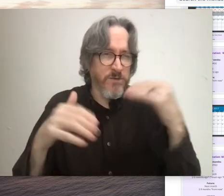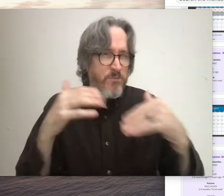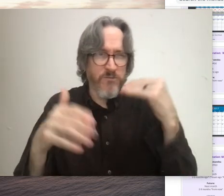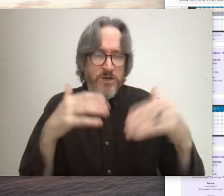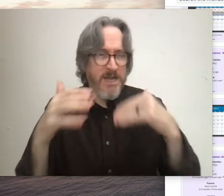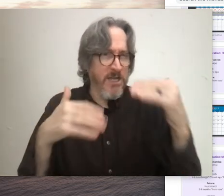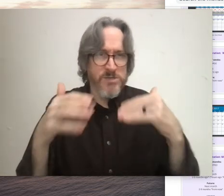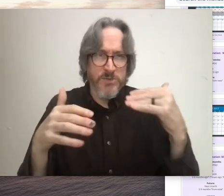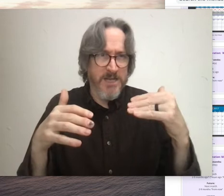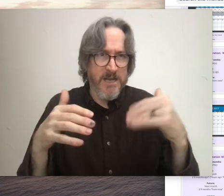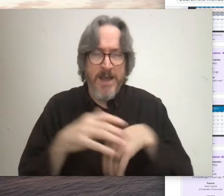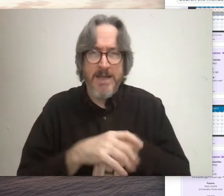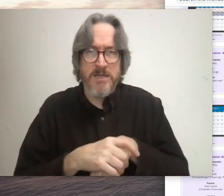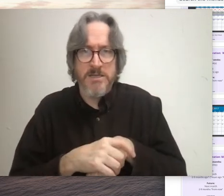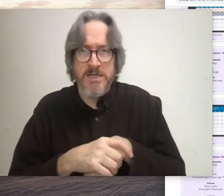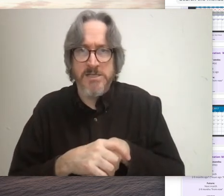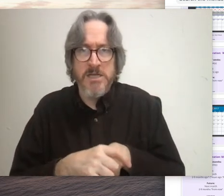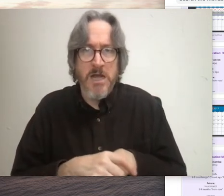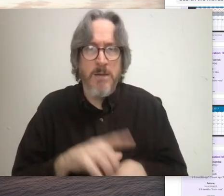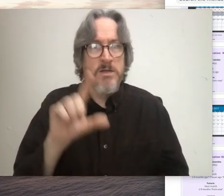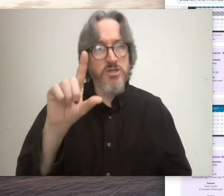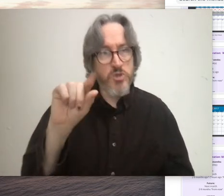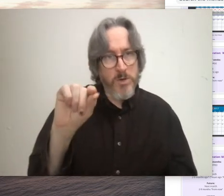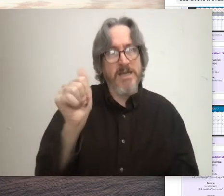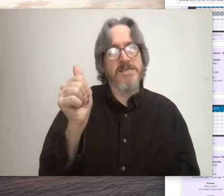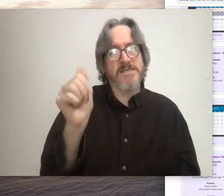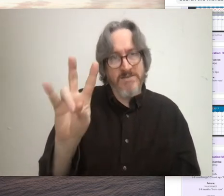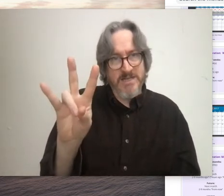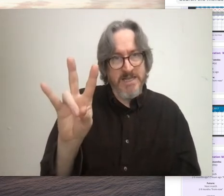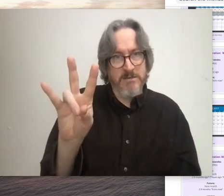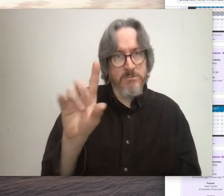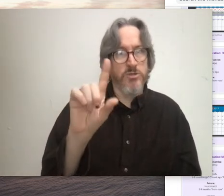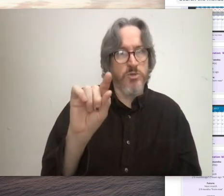just for getting used to it, getting back into things,